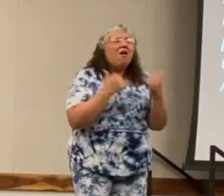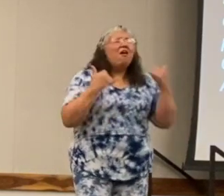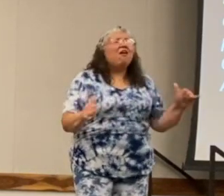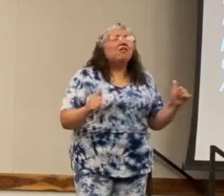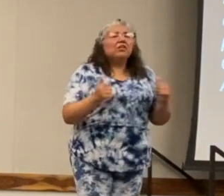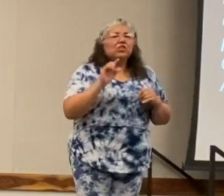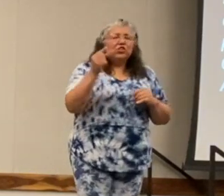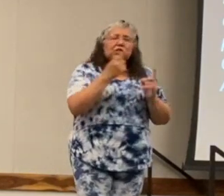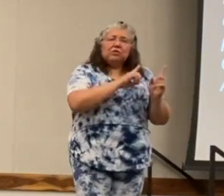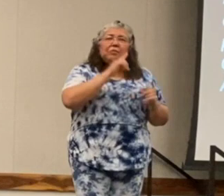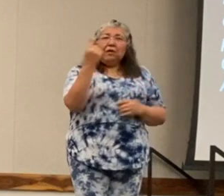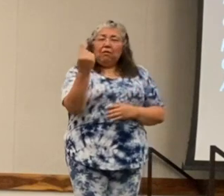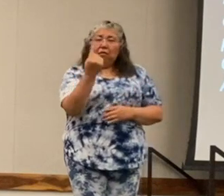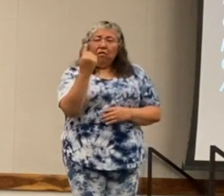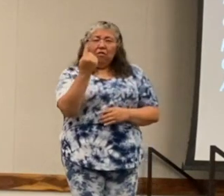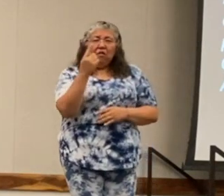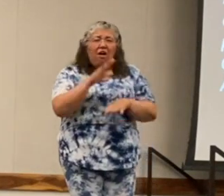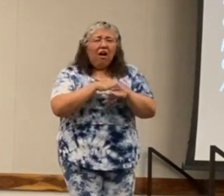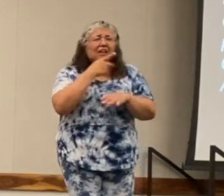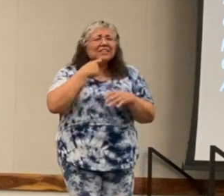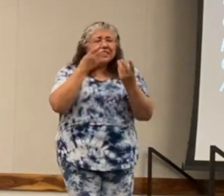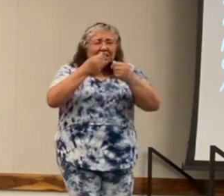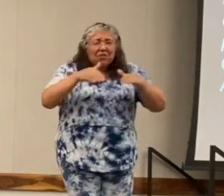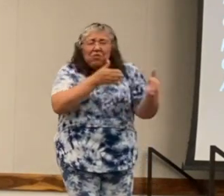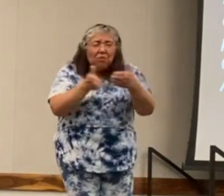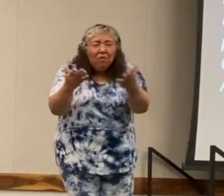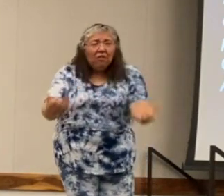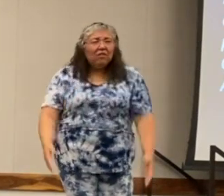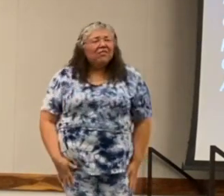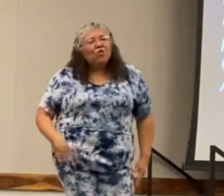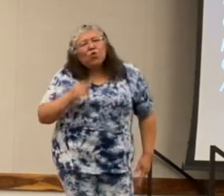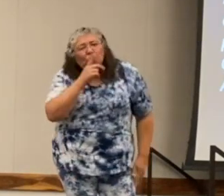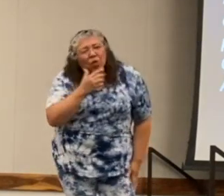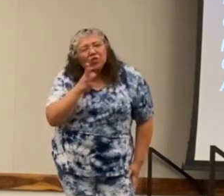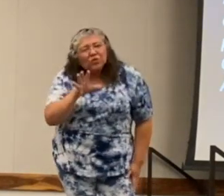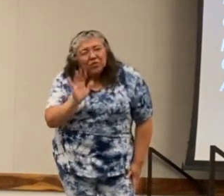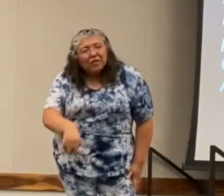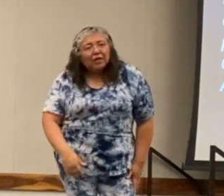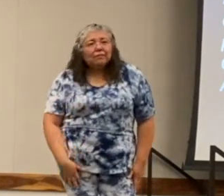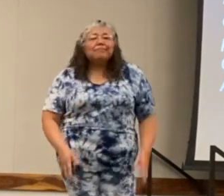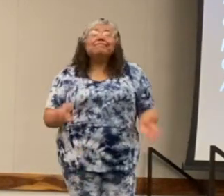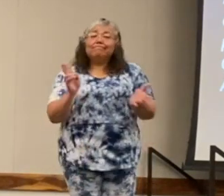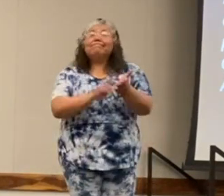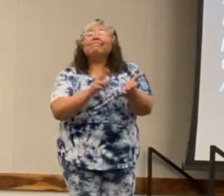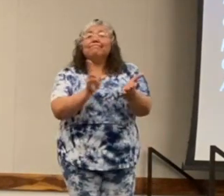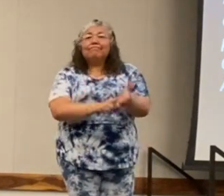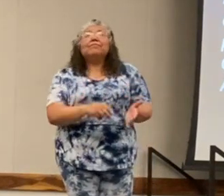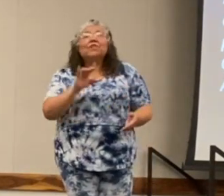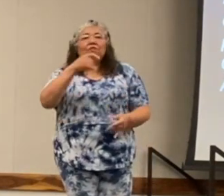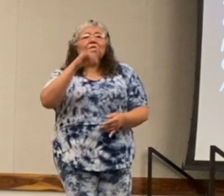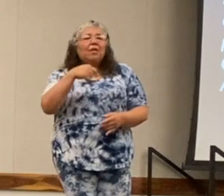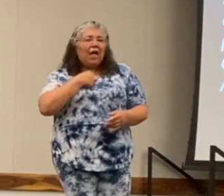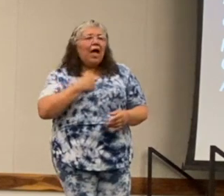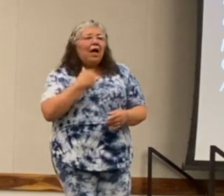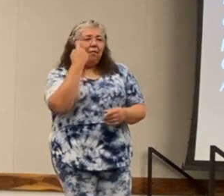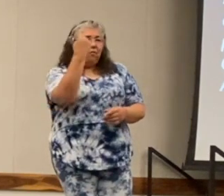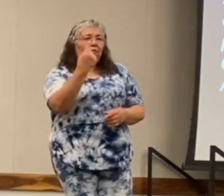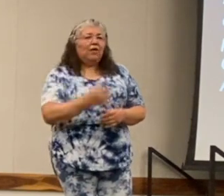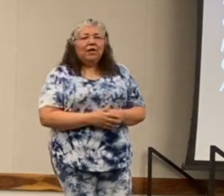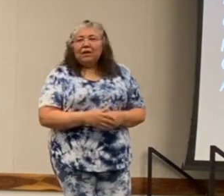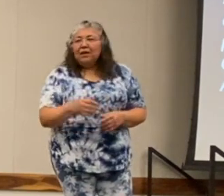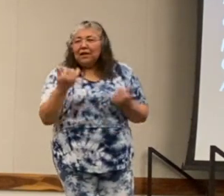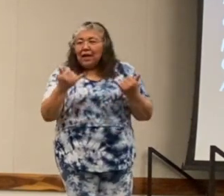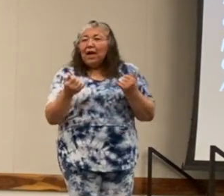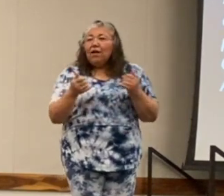go be alone on a desert road. Who wants to do that? Sign me up, Philip. I'm the guy. He goes down